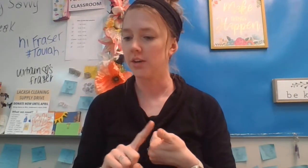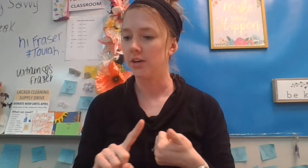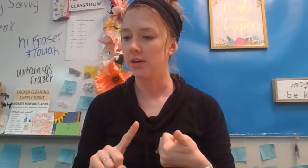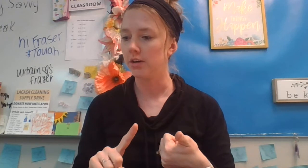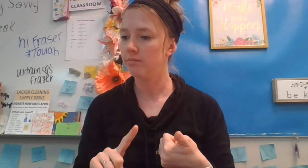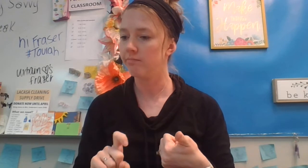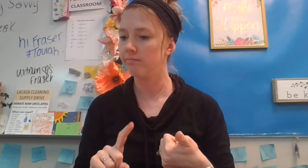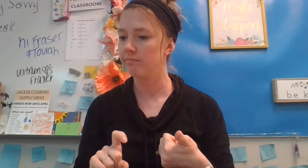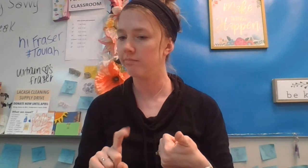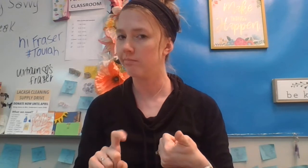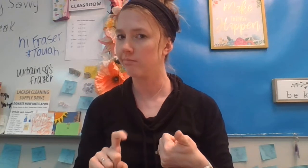Dresser,